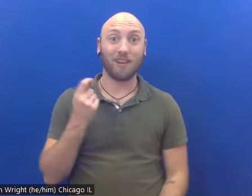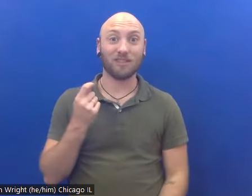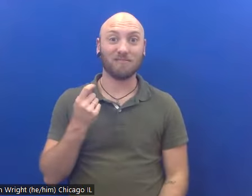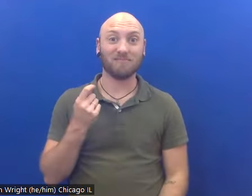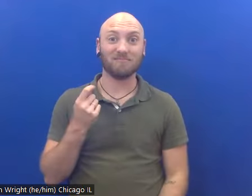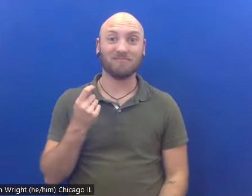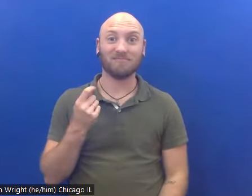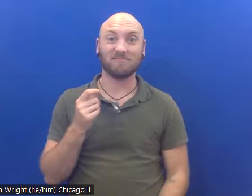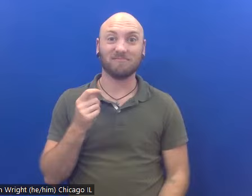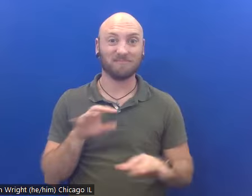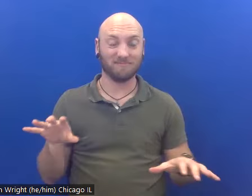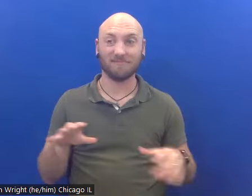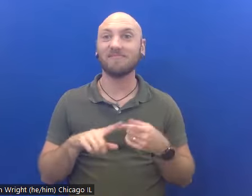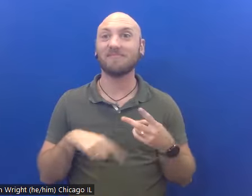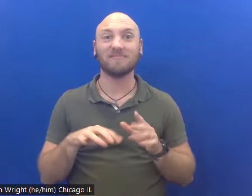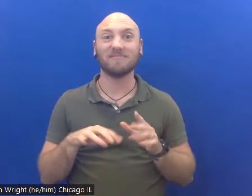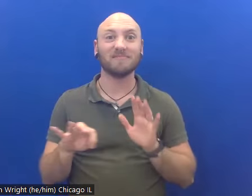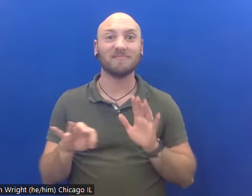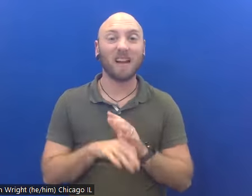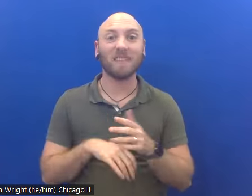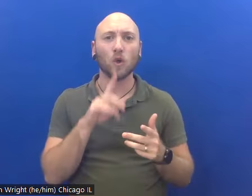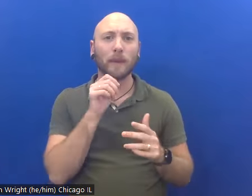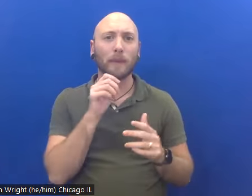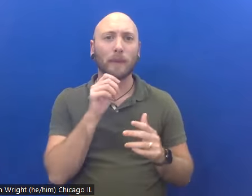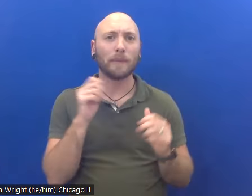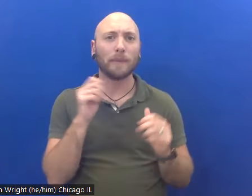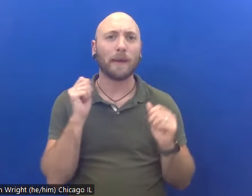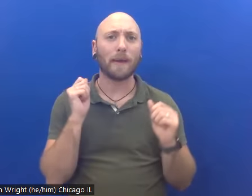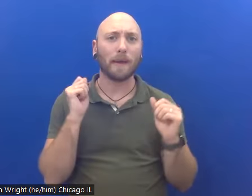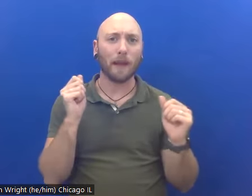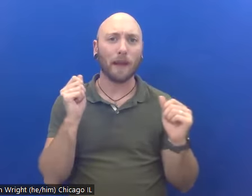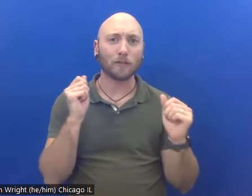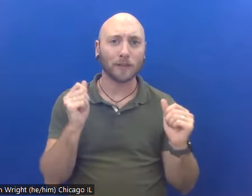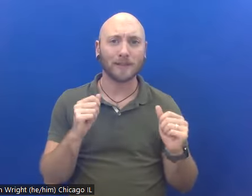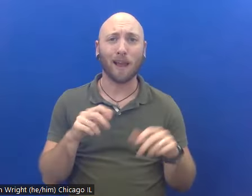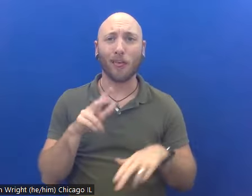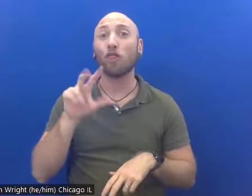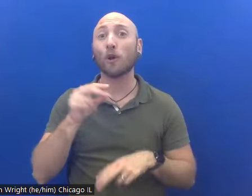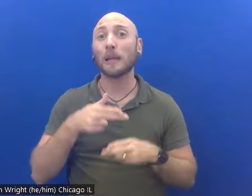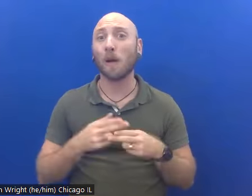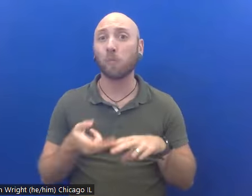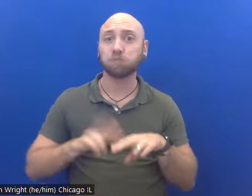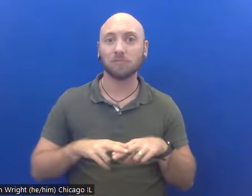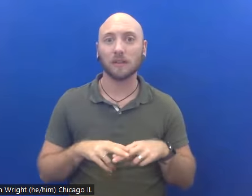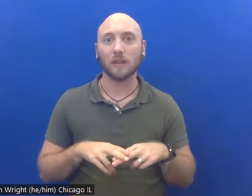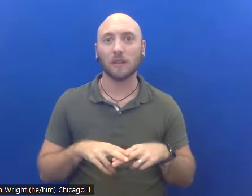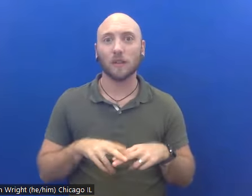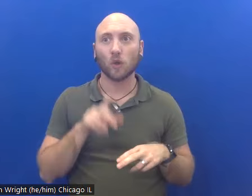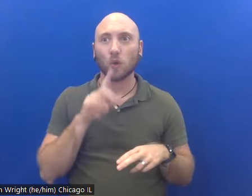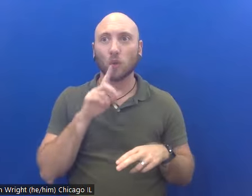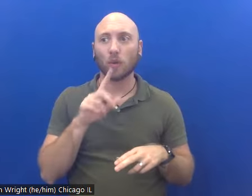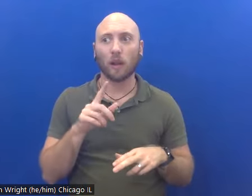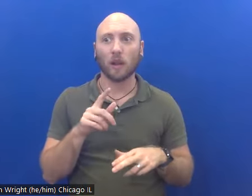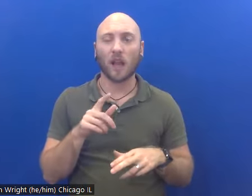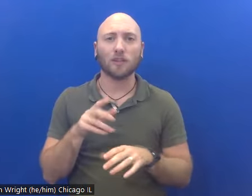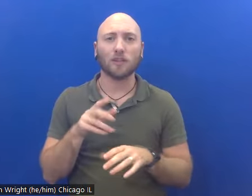wasn't exercising. So it was all from just takeout, not even takeout. I wasn't even, because I was already drunk. So it was delivery, just pizzas delivered to my house. I'd wake up